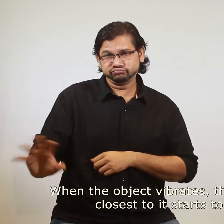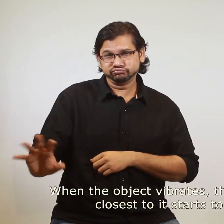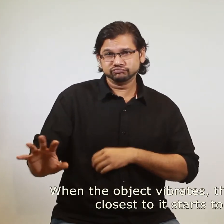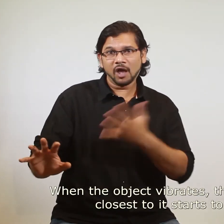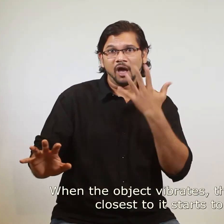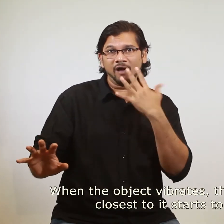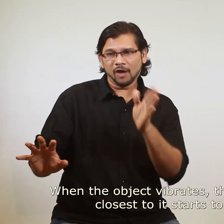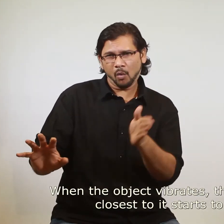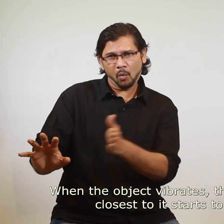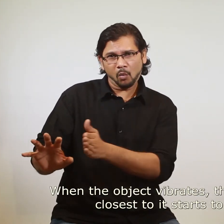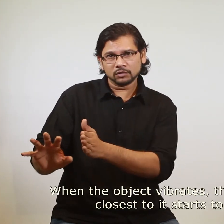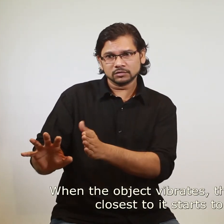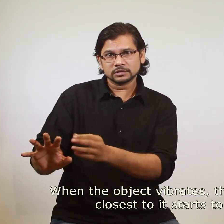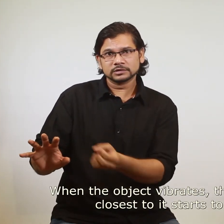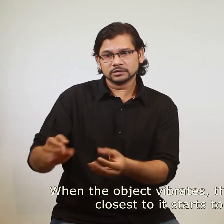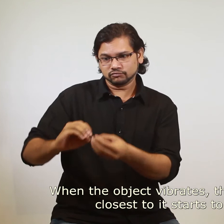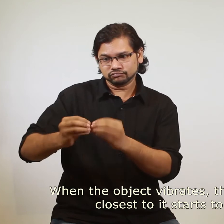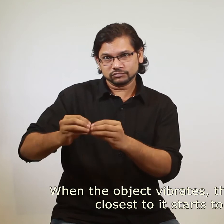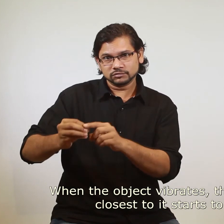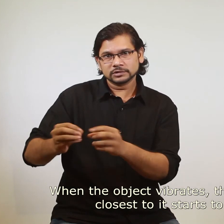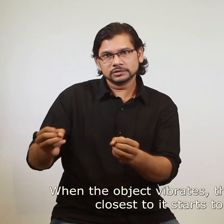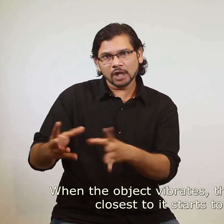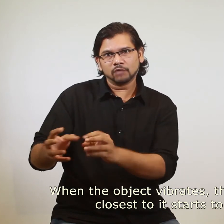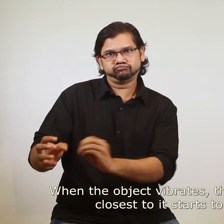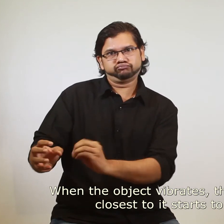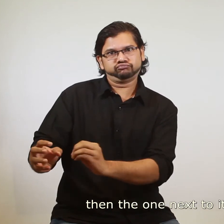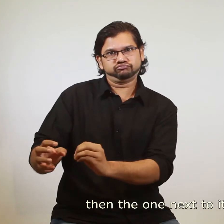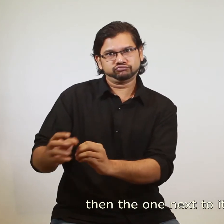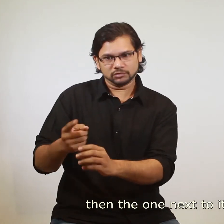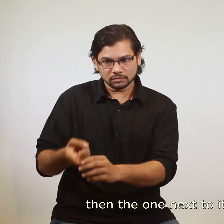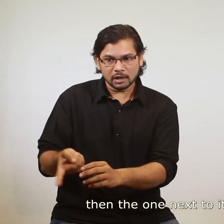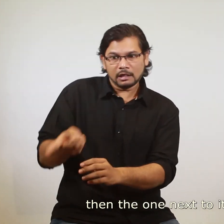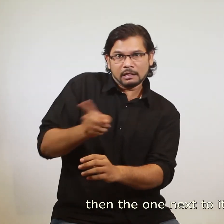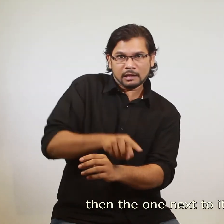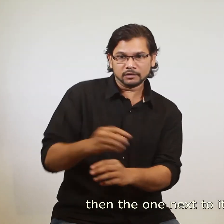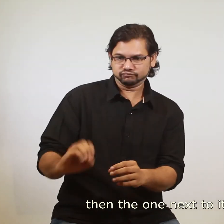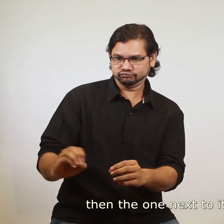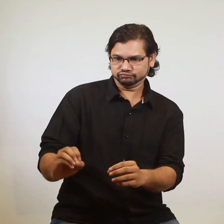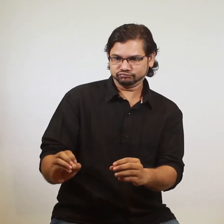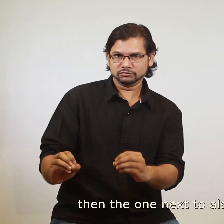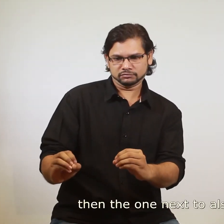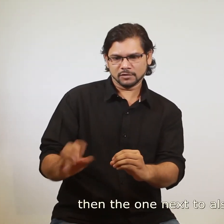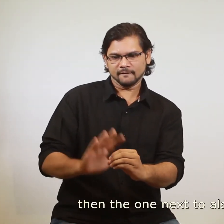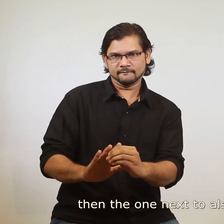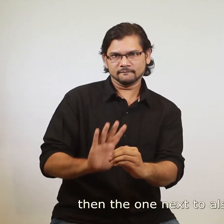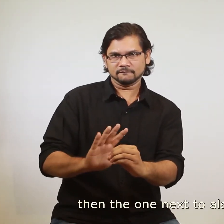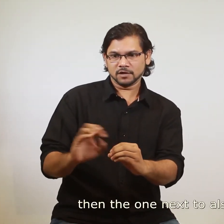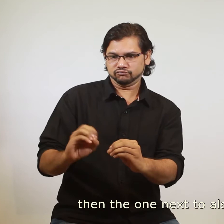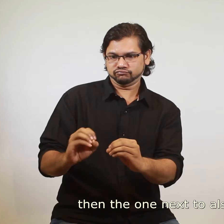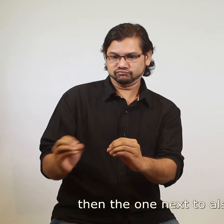When the object vibrates, the air molecules closest to it starts to vibrate. Then the one next to it vibrates. Then the